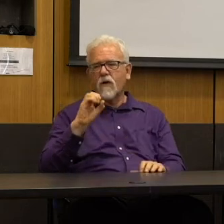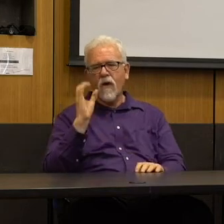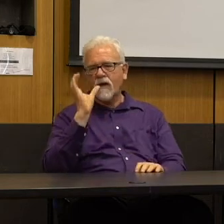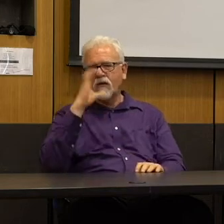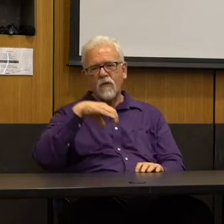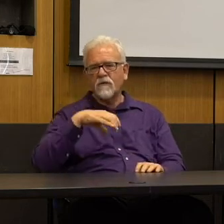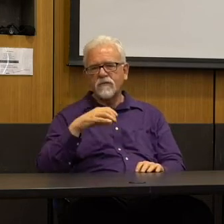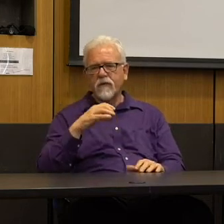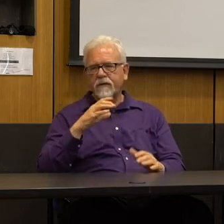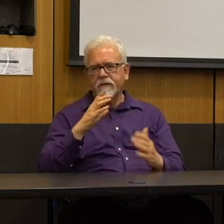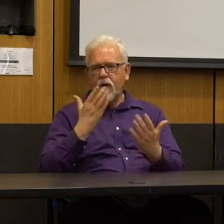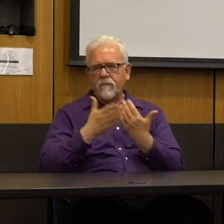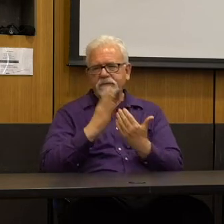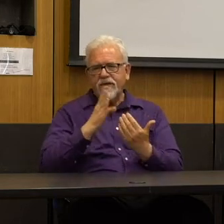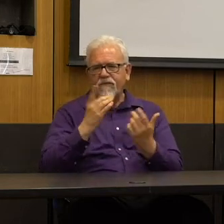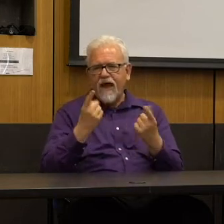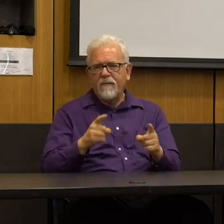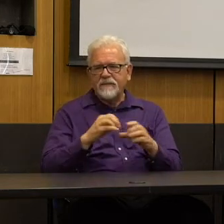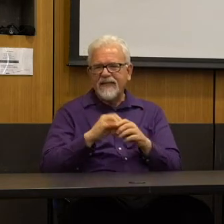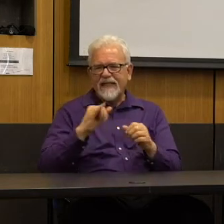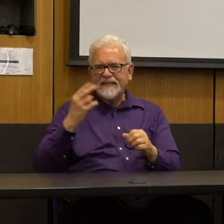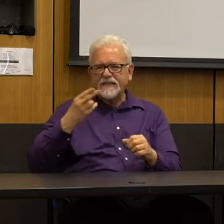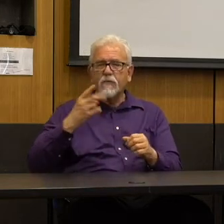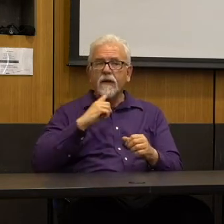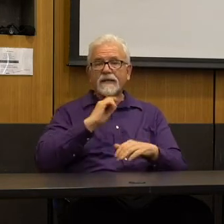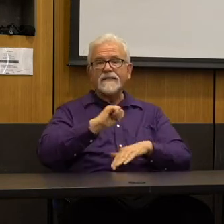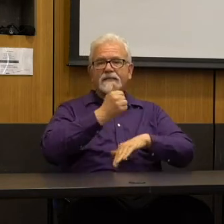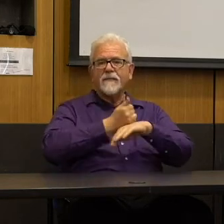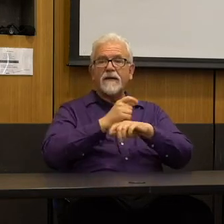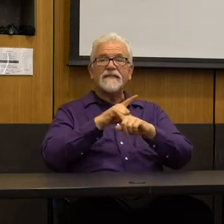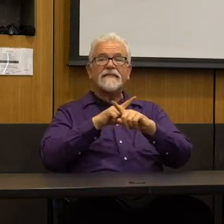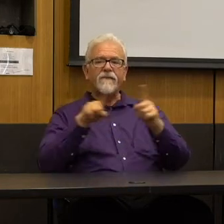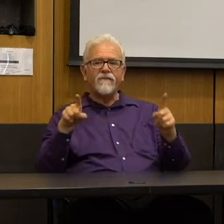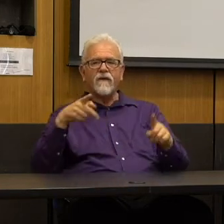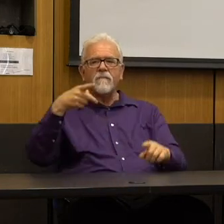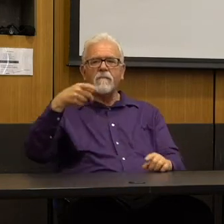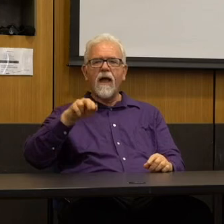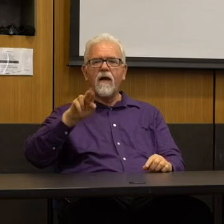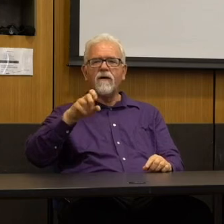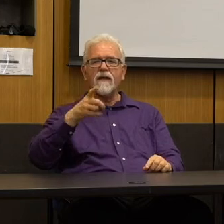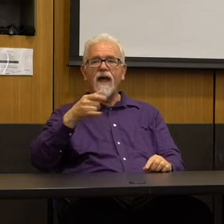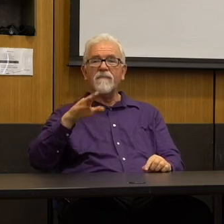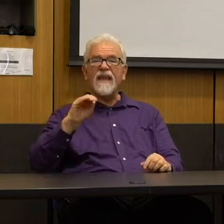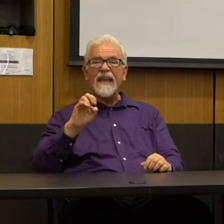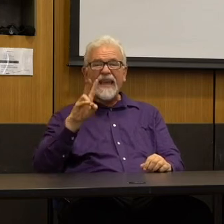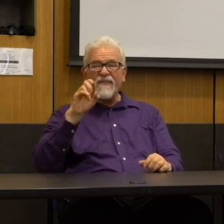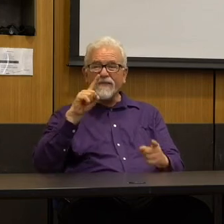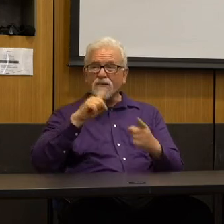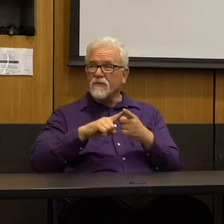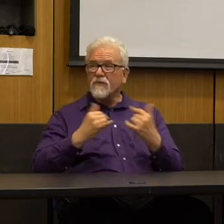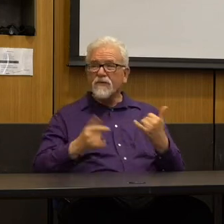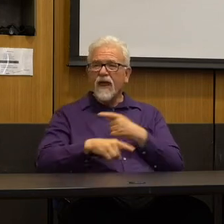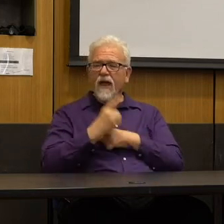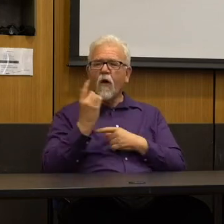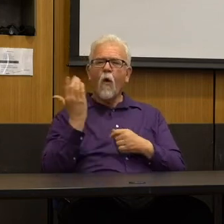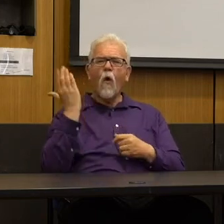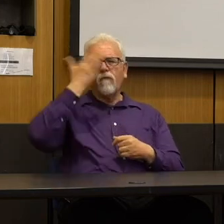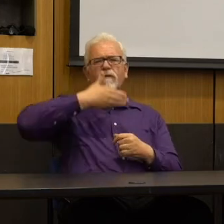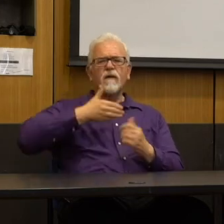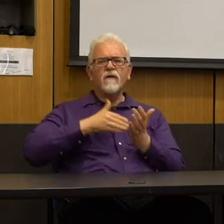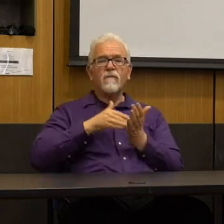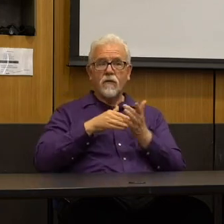this history that it really sets up a different paradigm that even to this day is overlooked, I think, too often. But you really